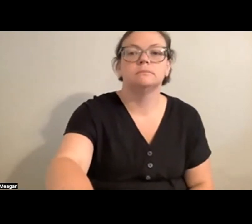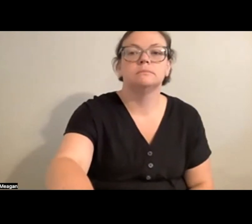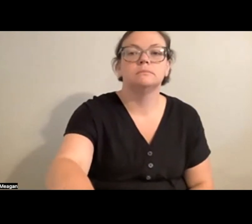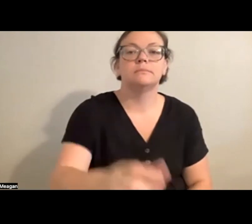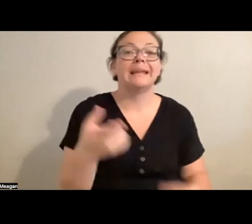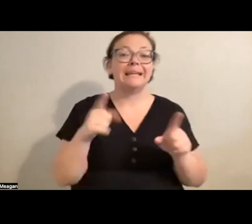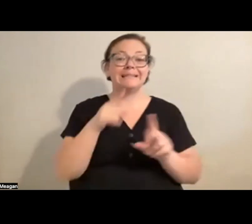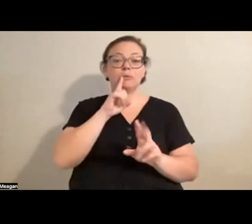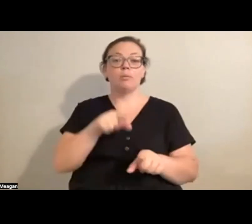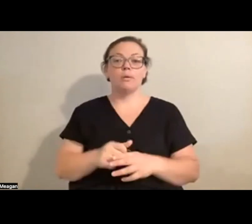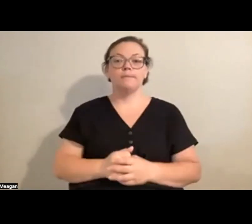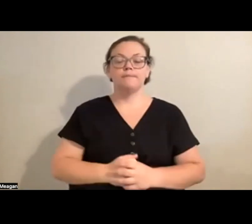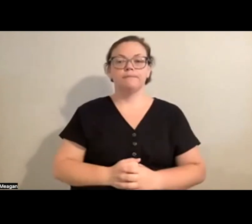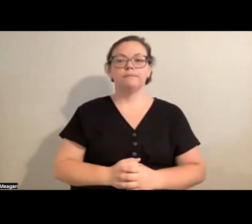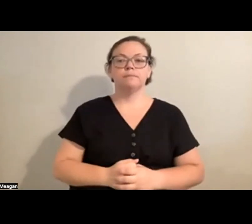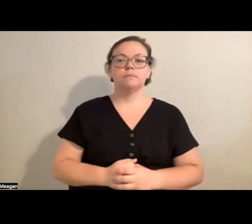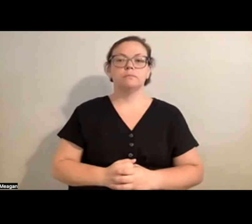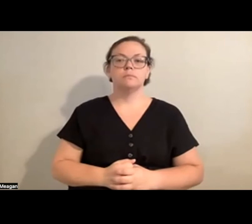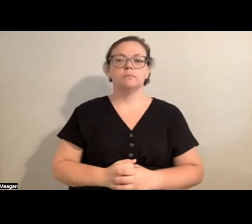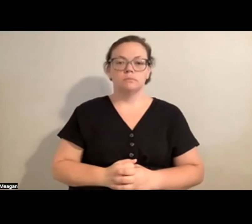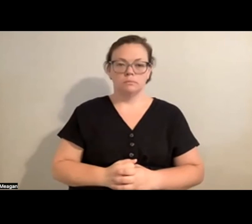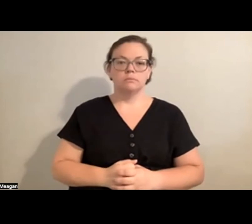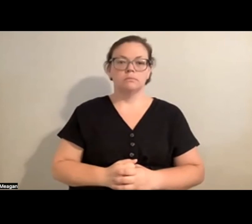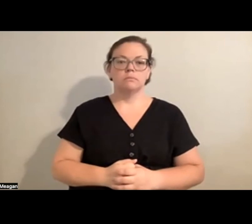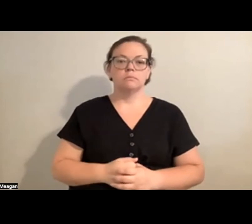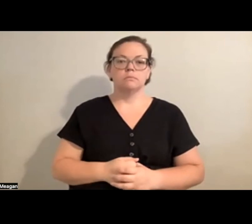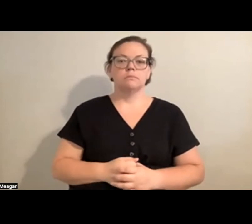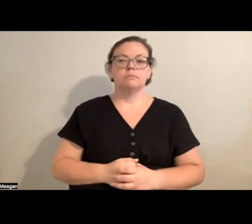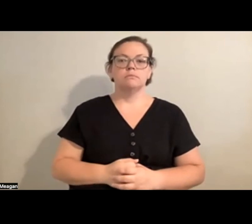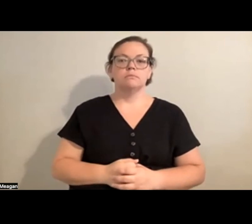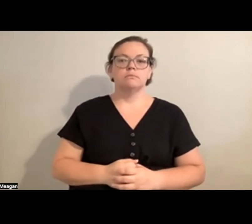Incident report after Monica Yoon.